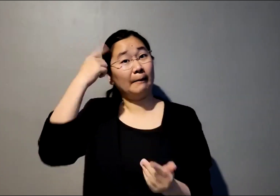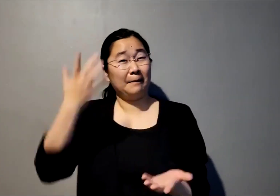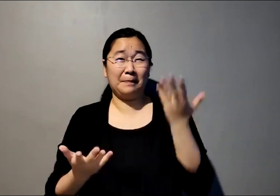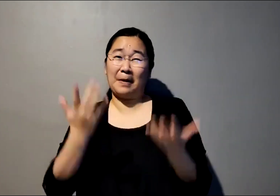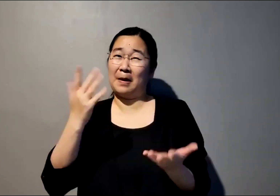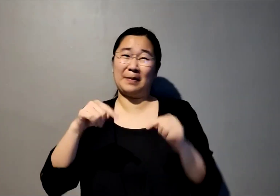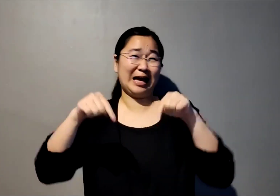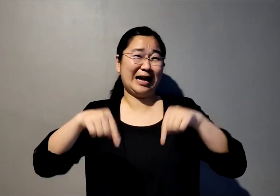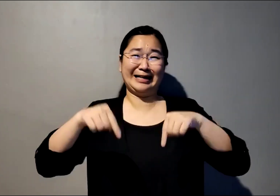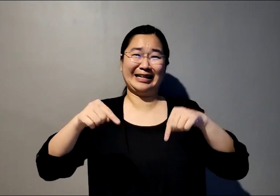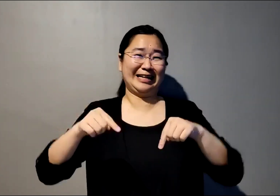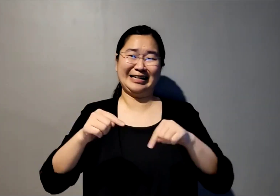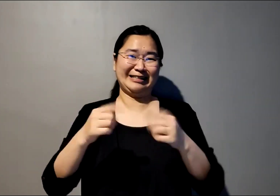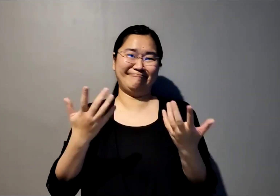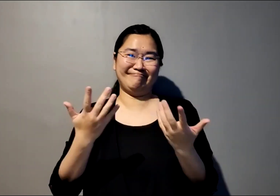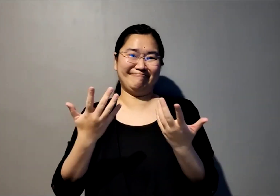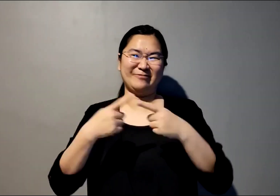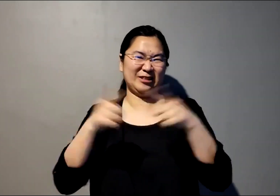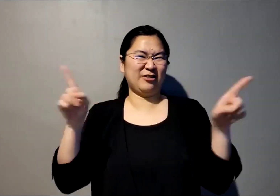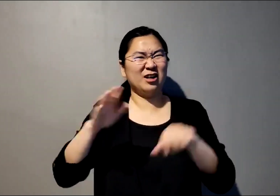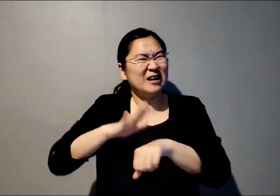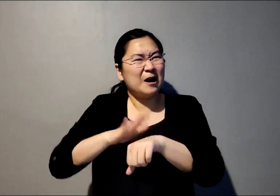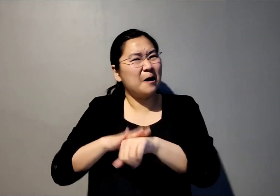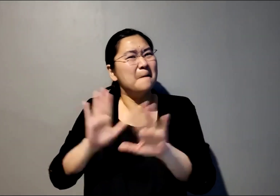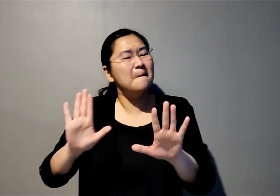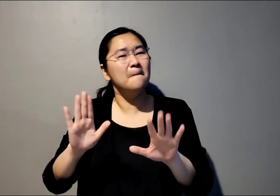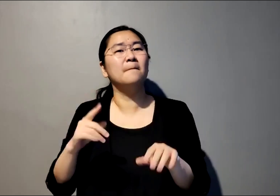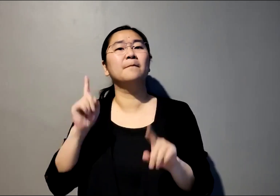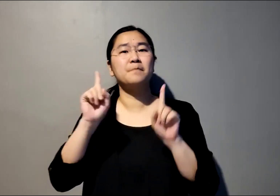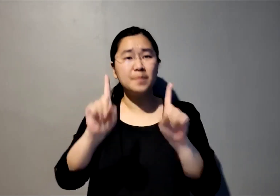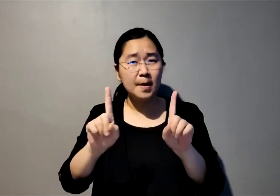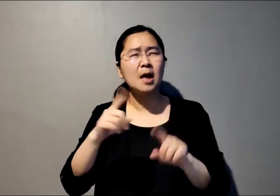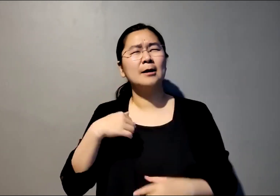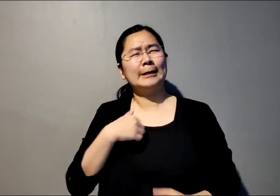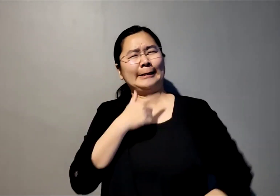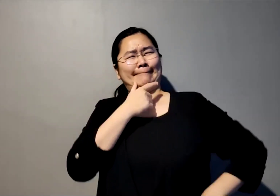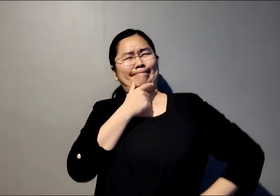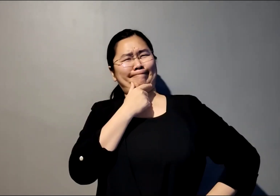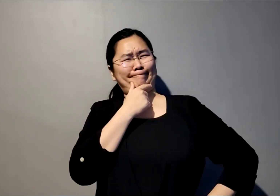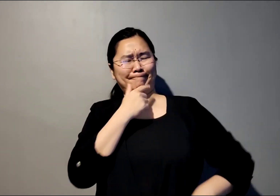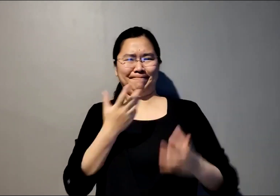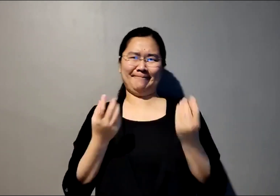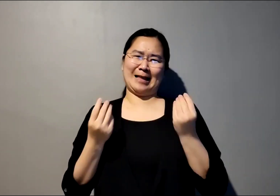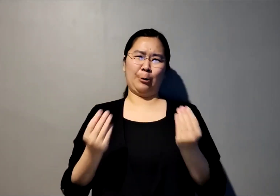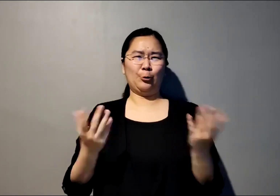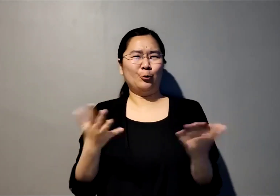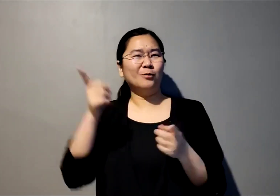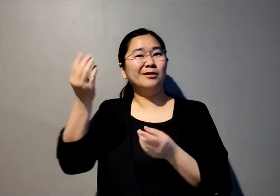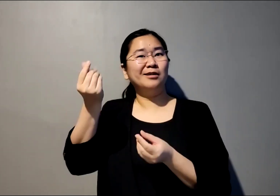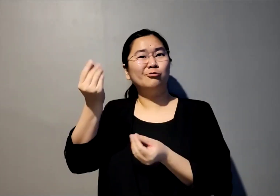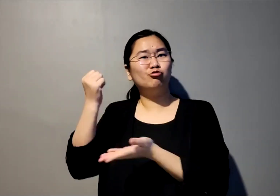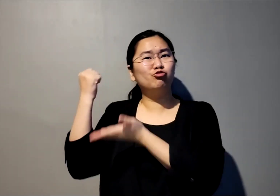maintenance or the renovation, it's in its minimum requirements and it leads to the institutionalization?